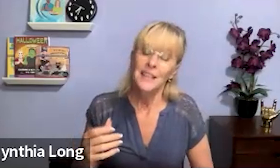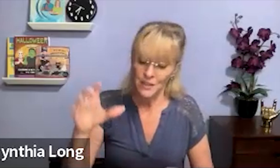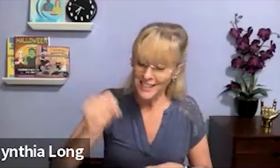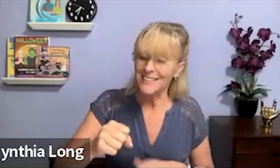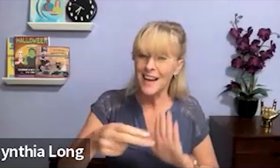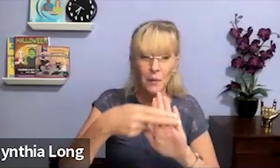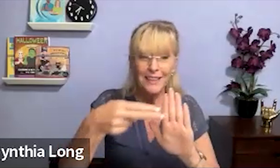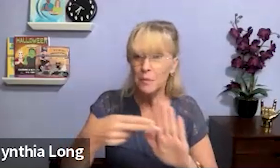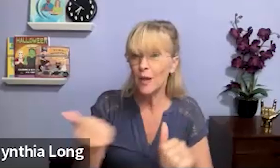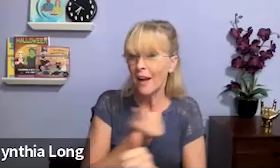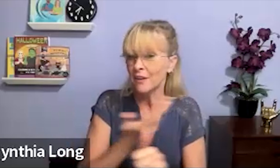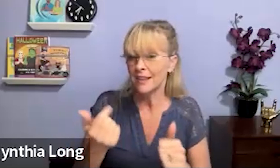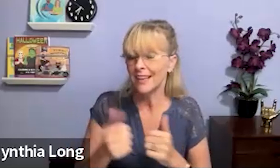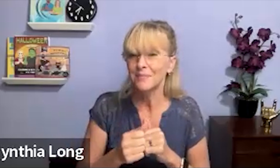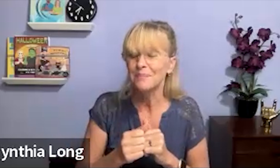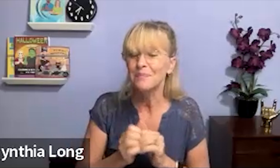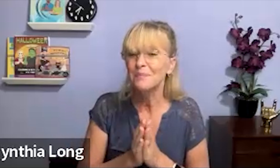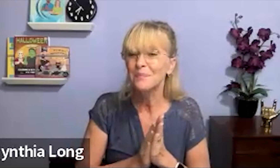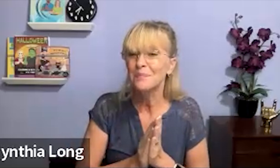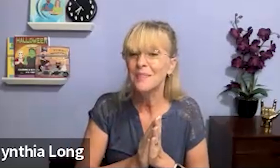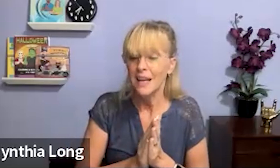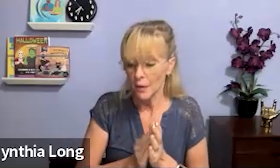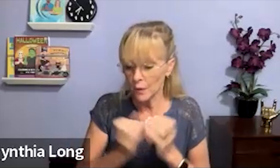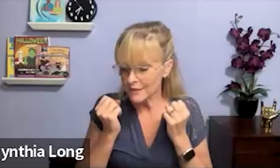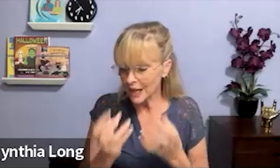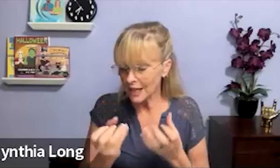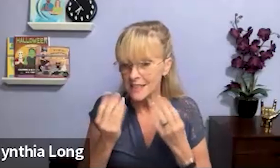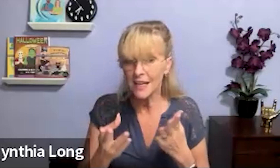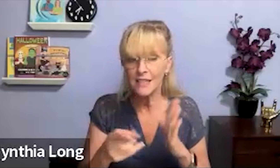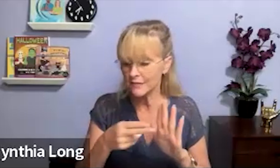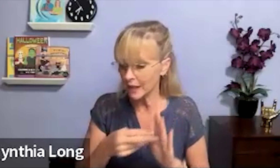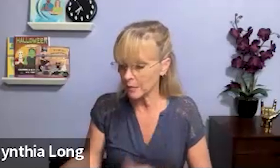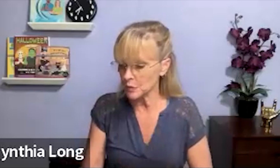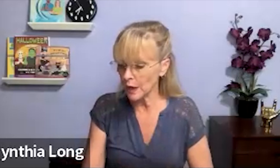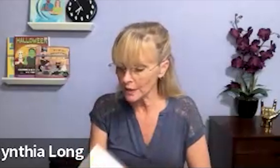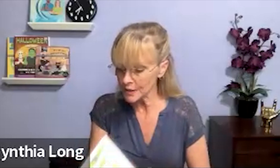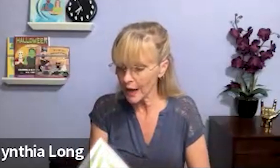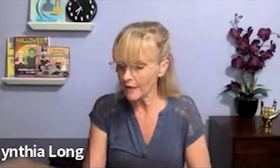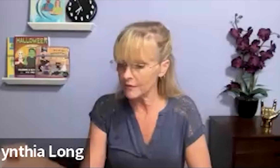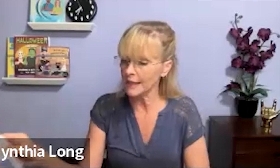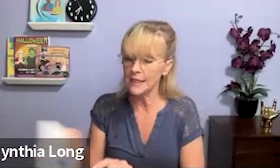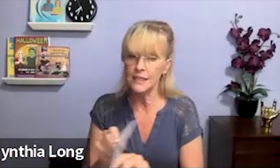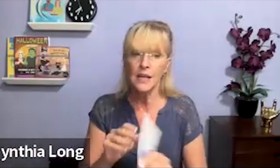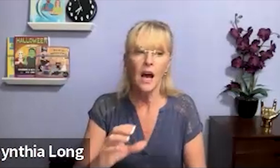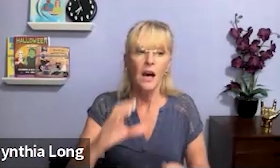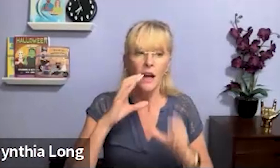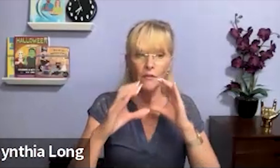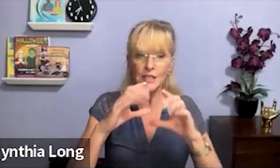So yes, I would label everything. And we have tons and tons of labels. We also have like these